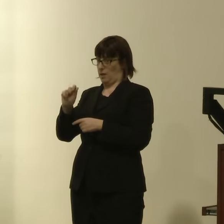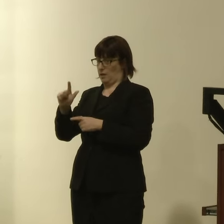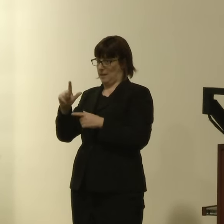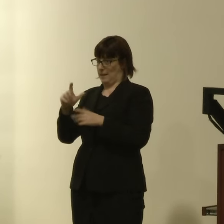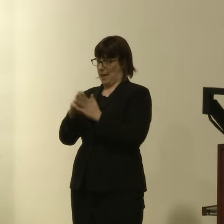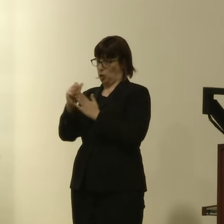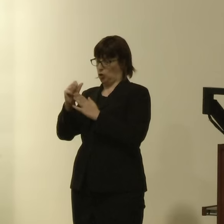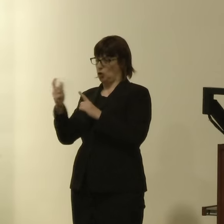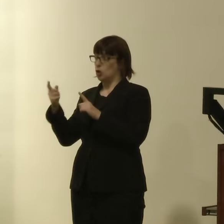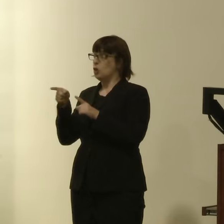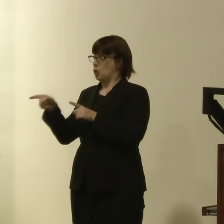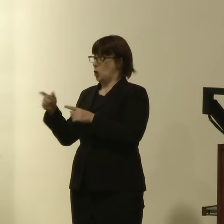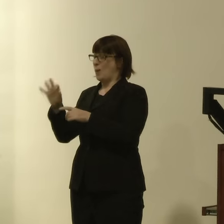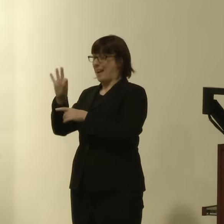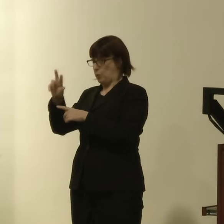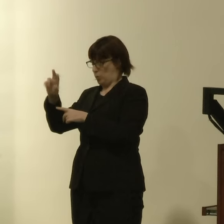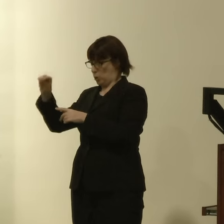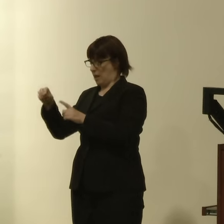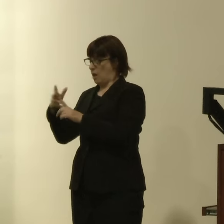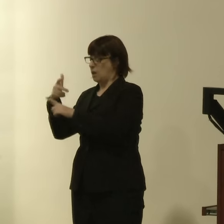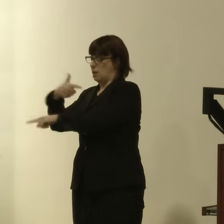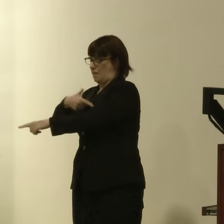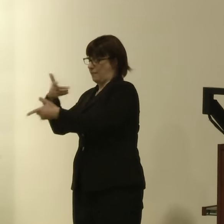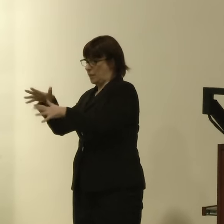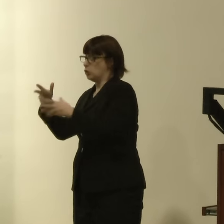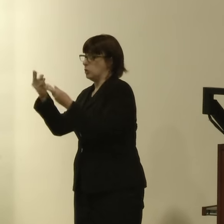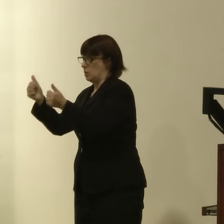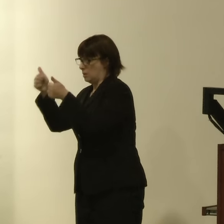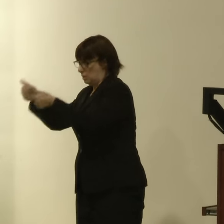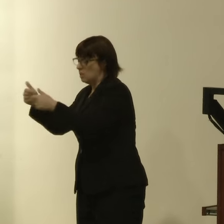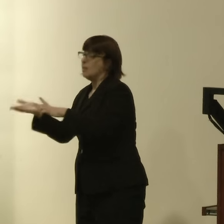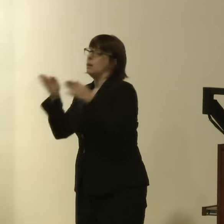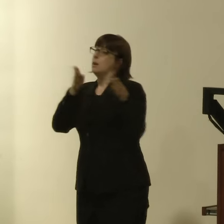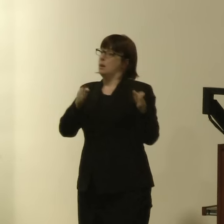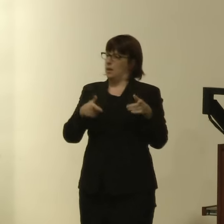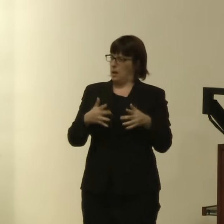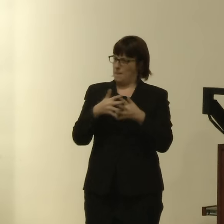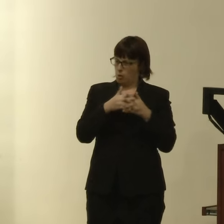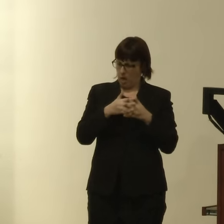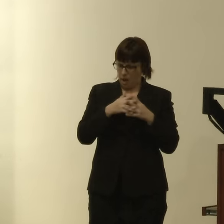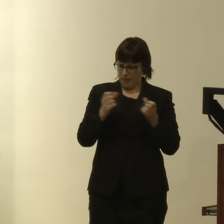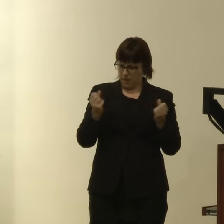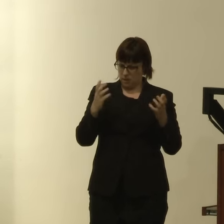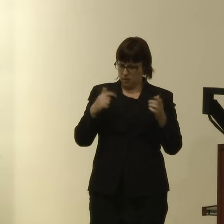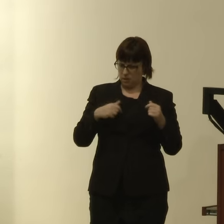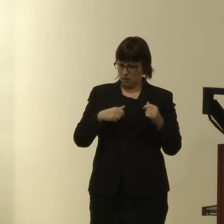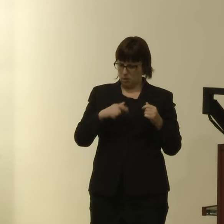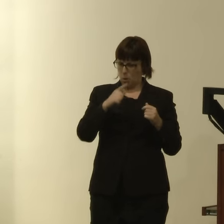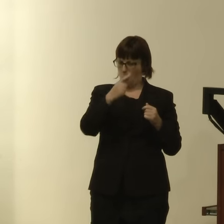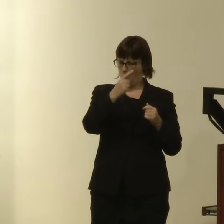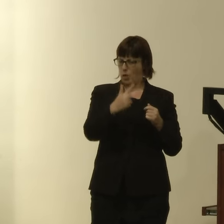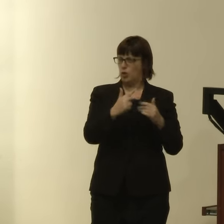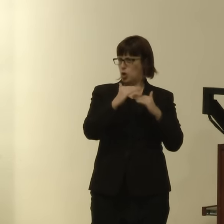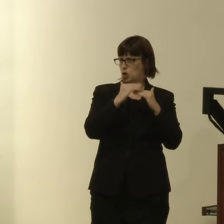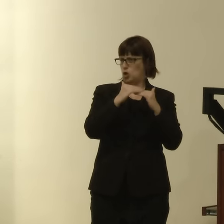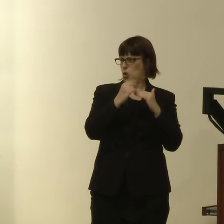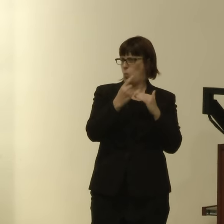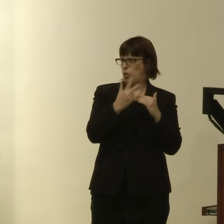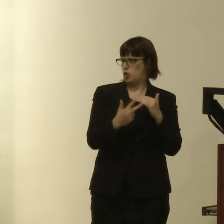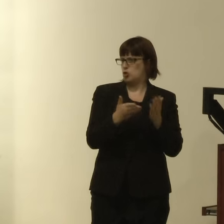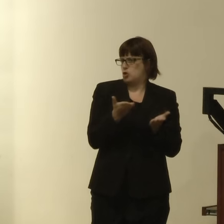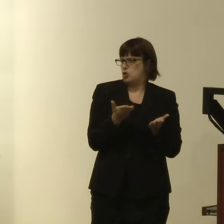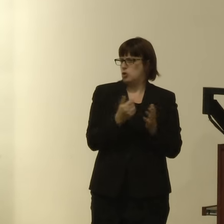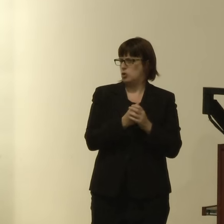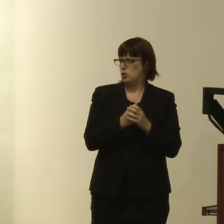right? Which is pretty sad, right? The richest, most powerful medical power can't get its public